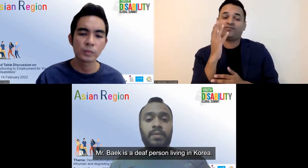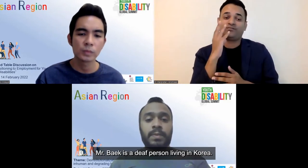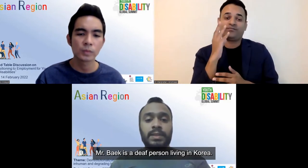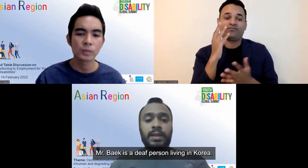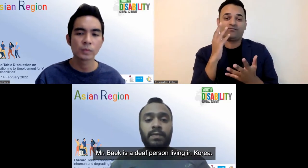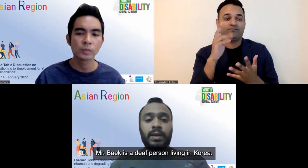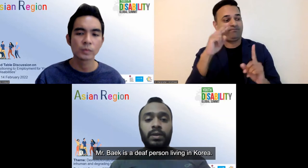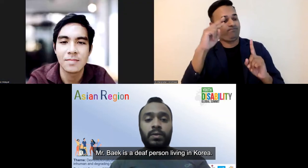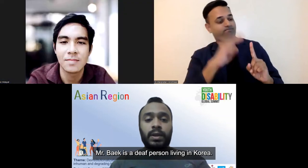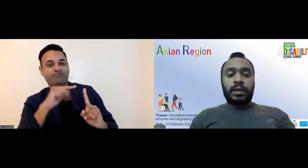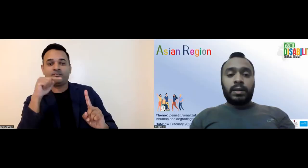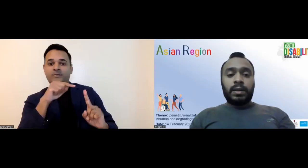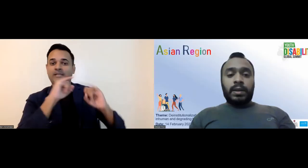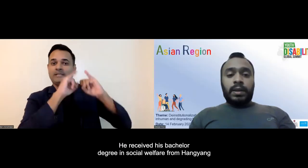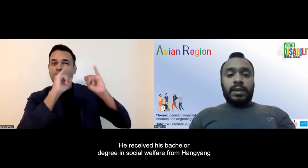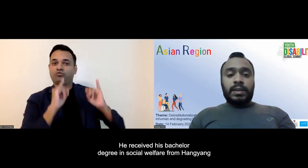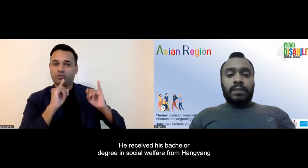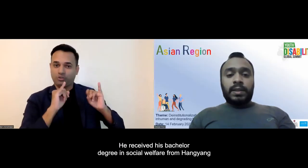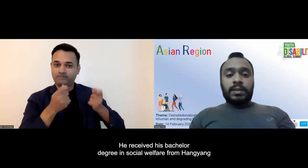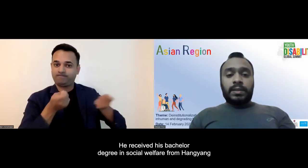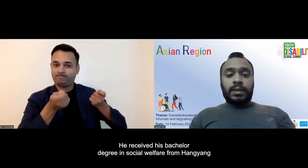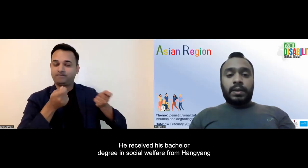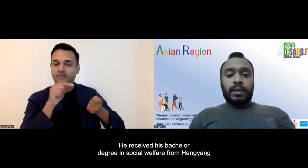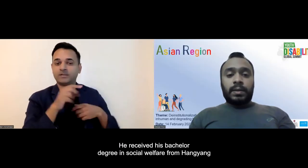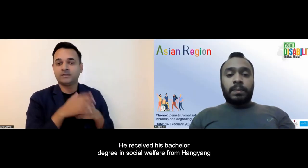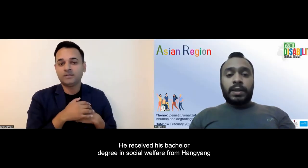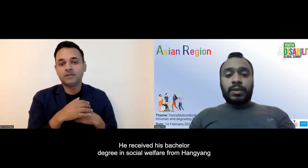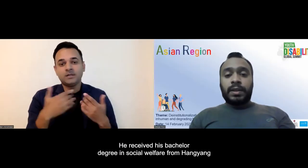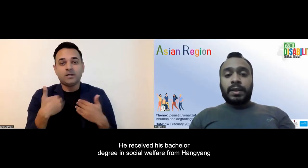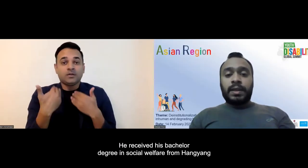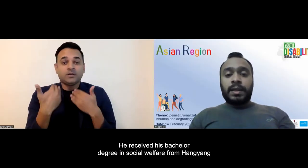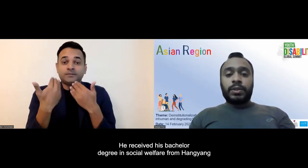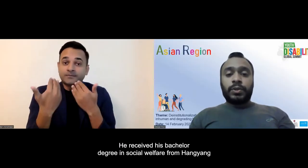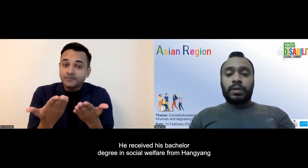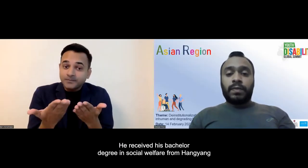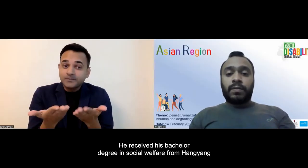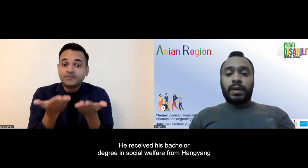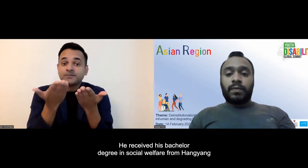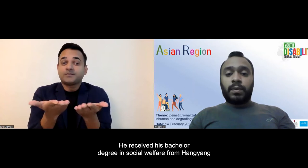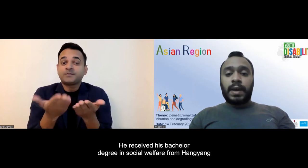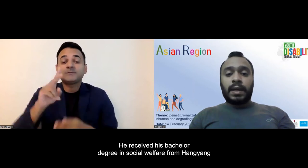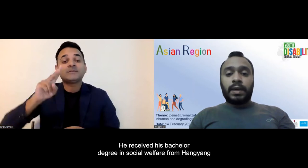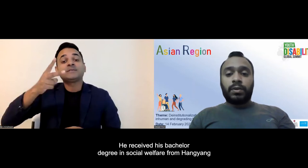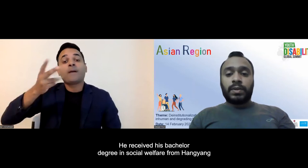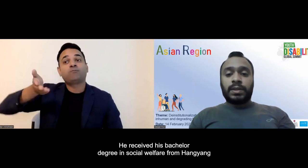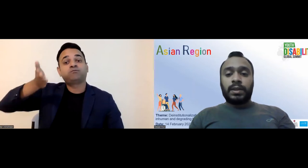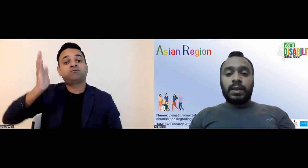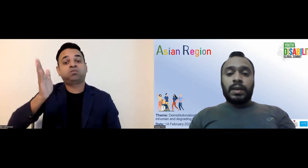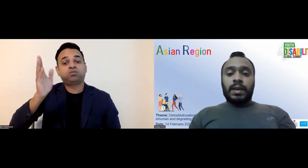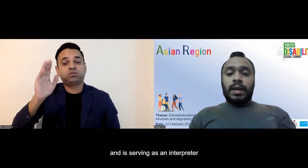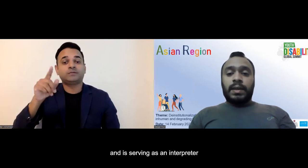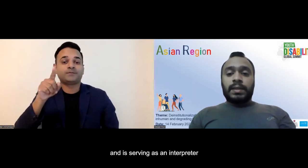a deaf person living in Korea. He received his a bachelor degree in social welfare from Hanyang